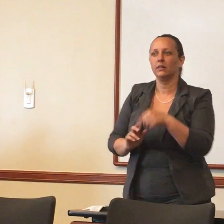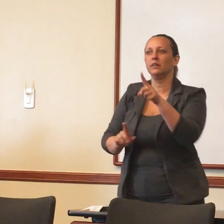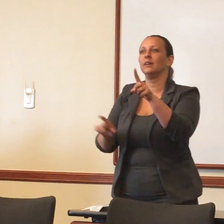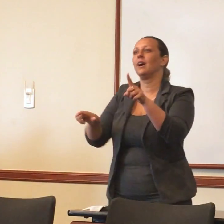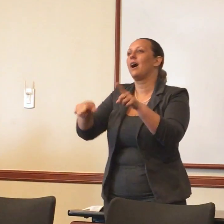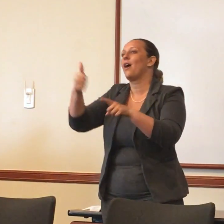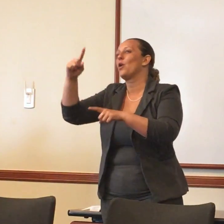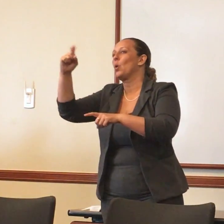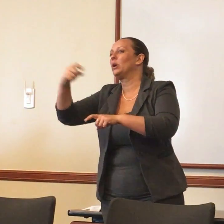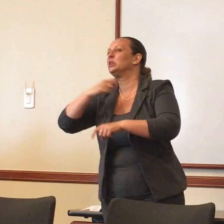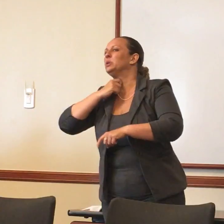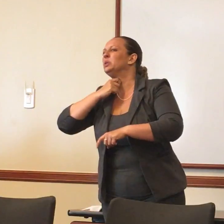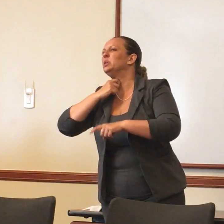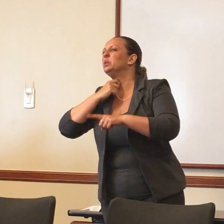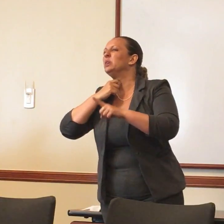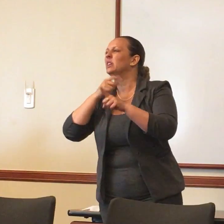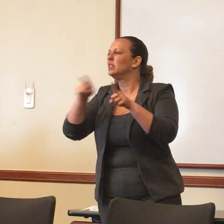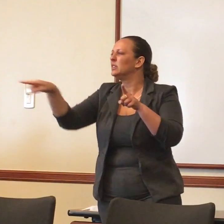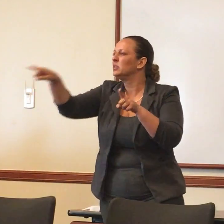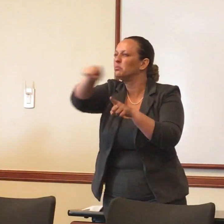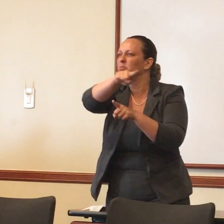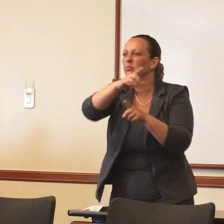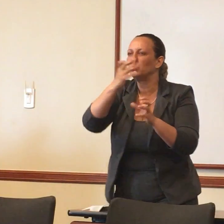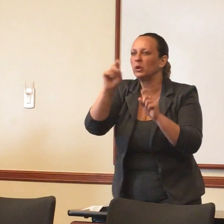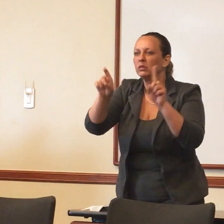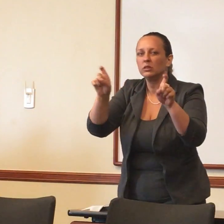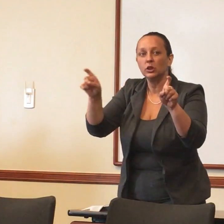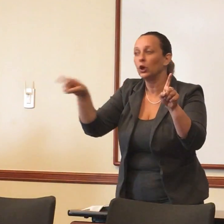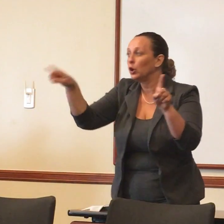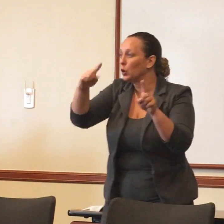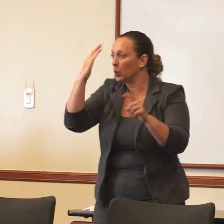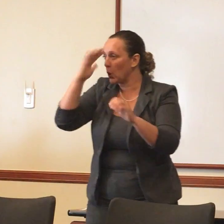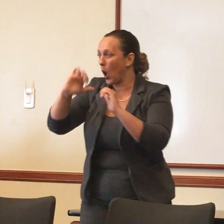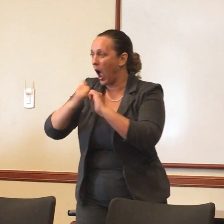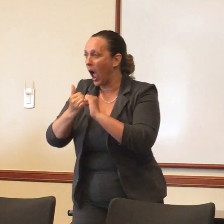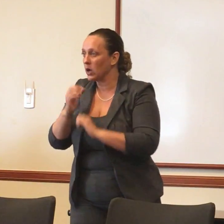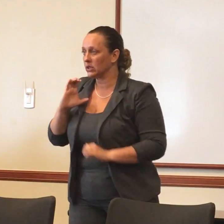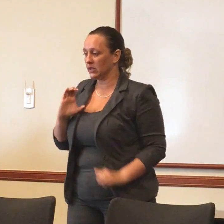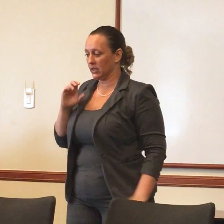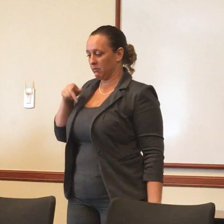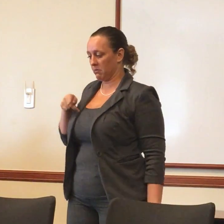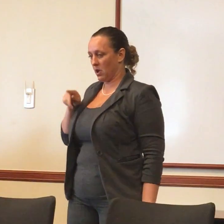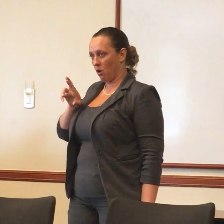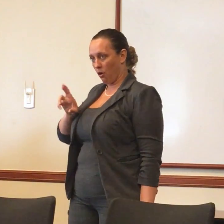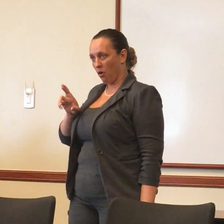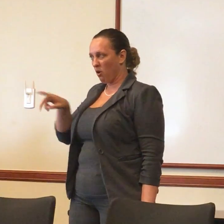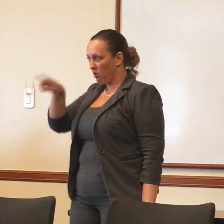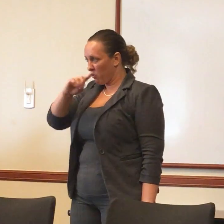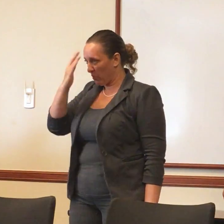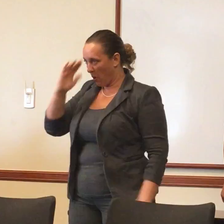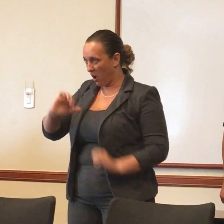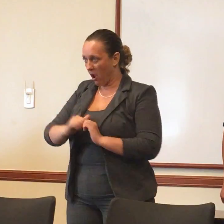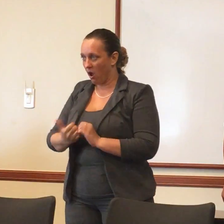Can I ask one more question, just of the group? Does everyone here know how to do CPR?